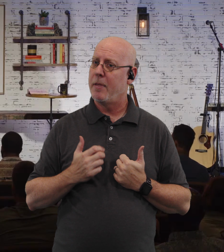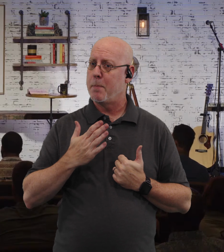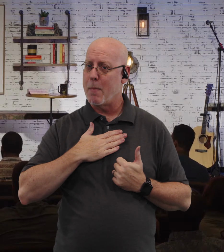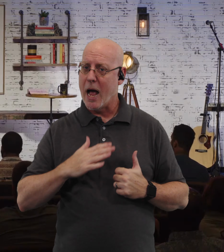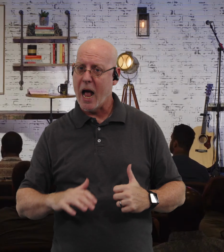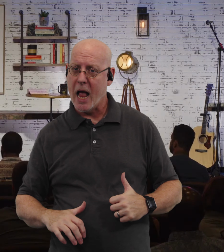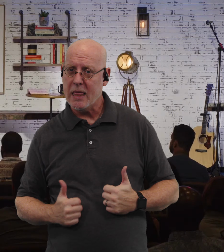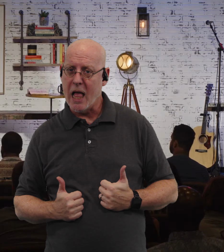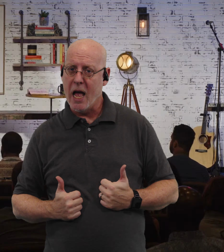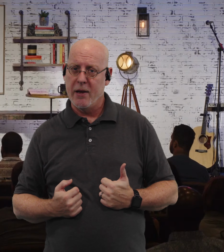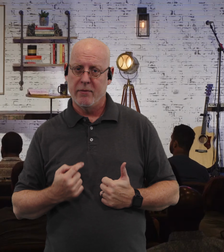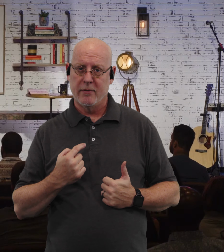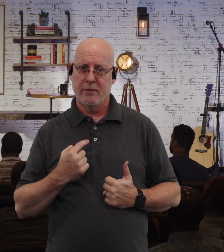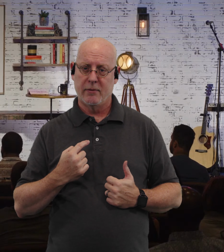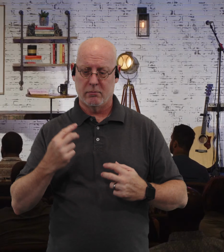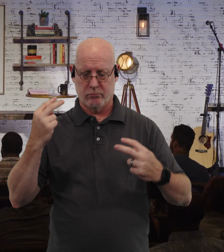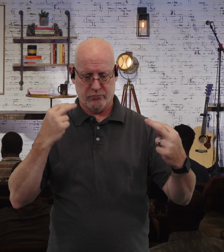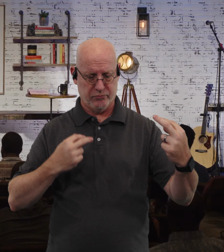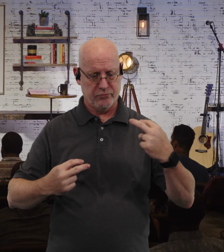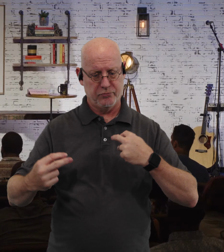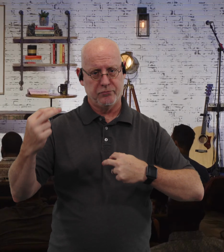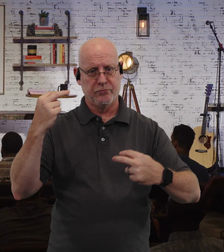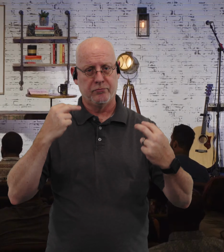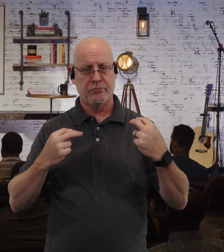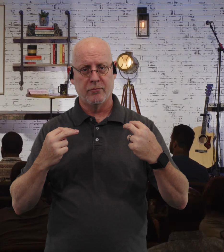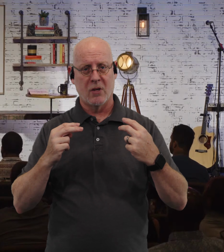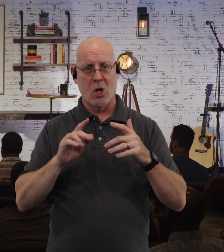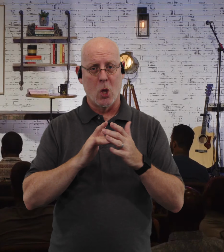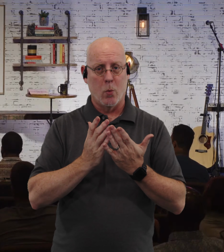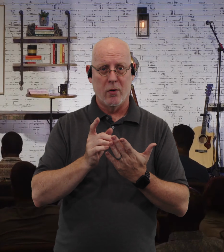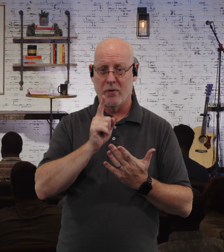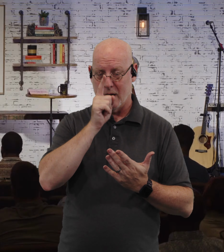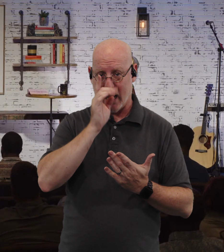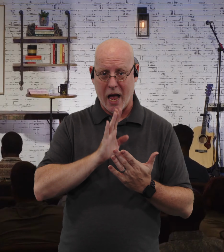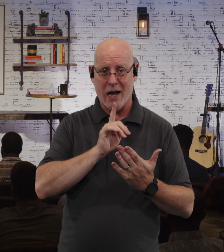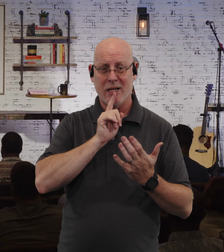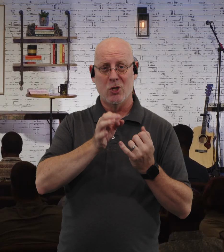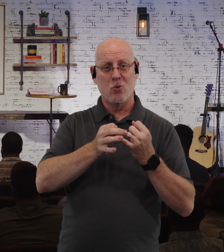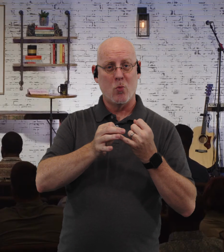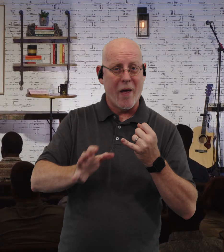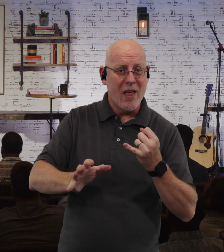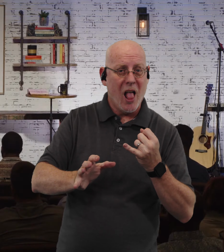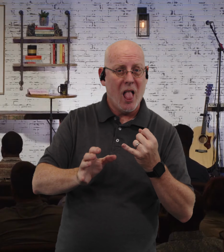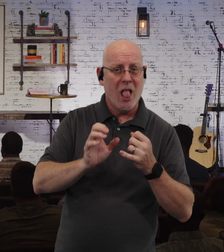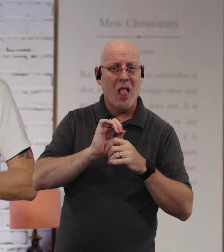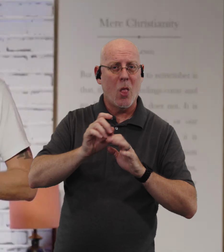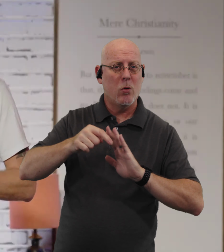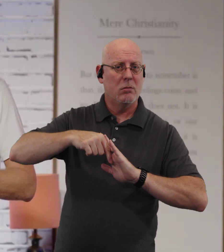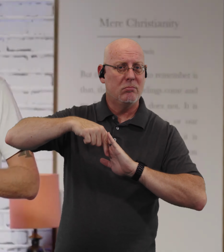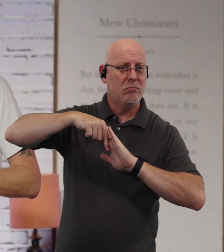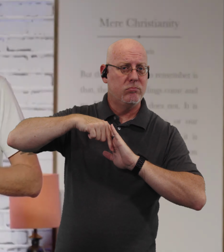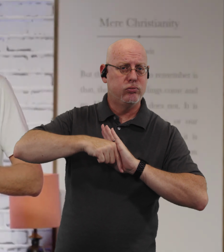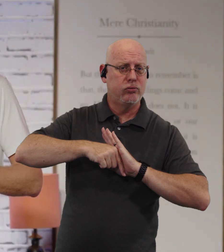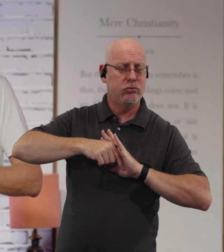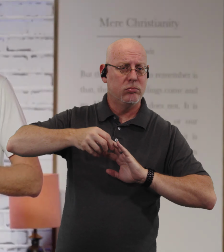does my life speak to the word of God as trivial or profound?